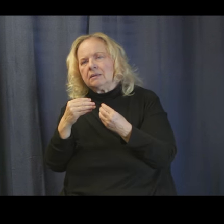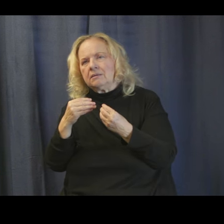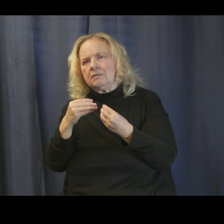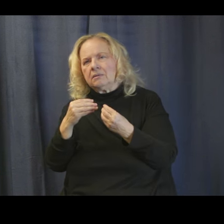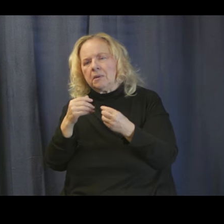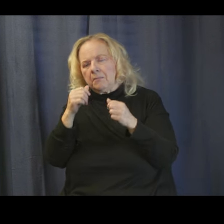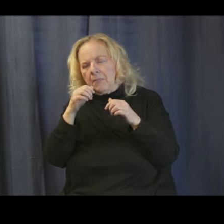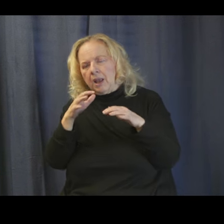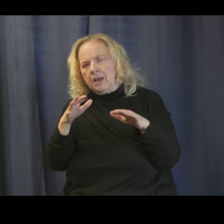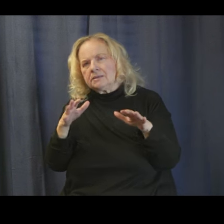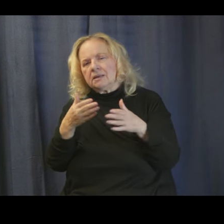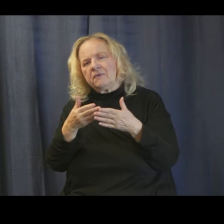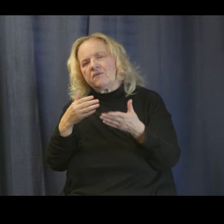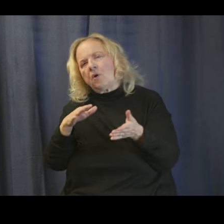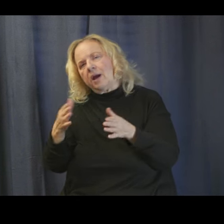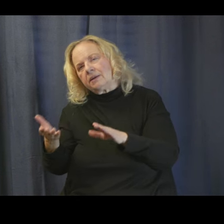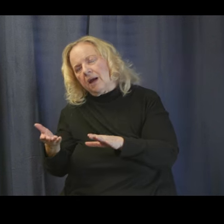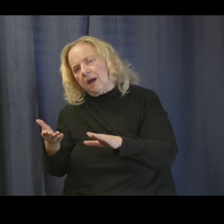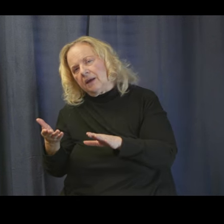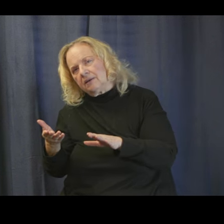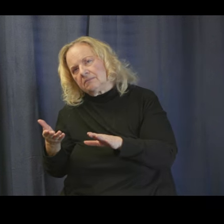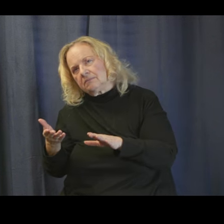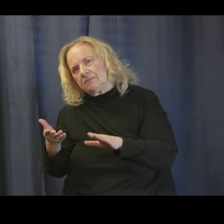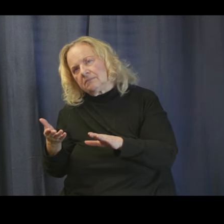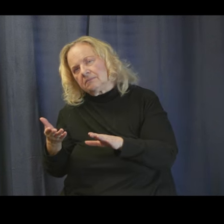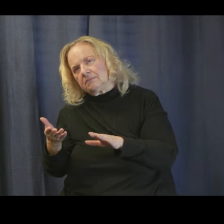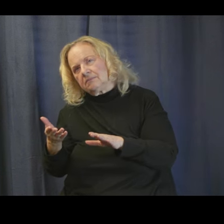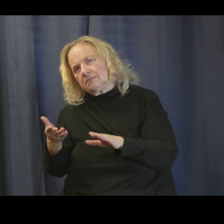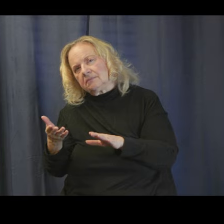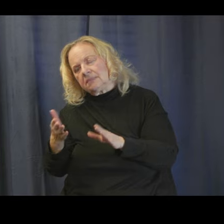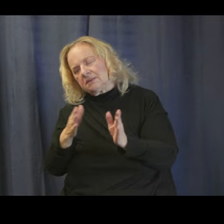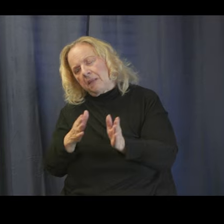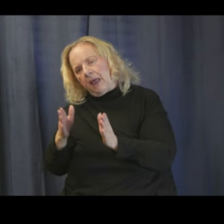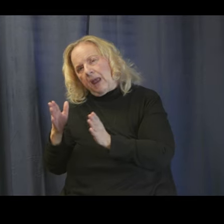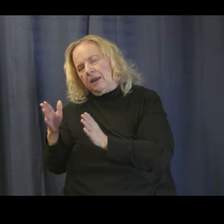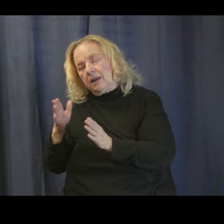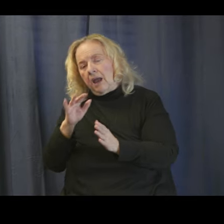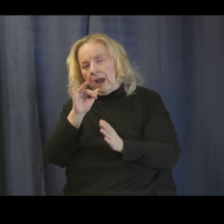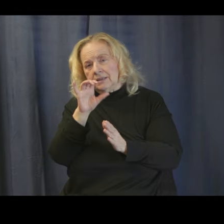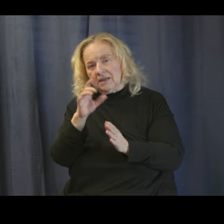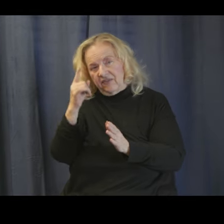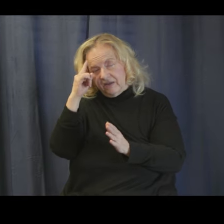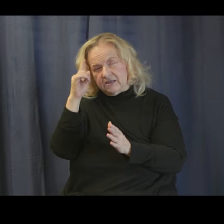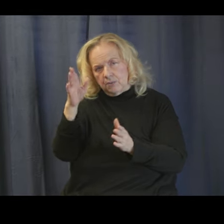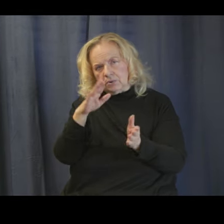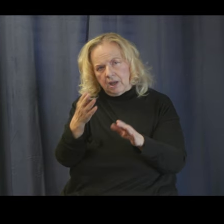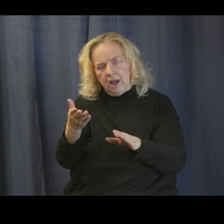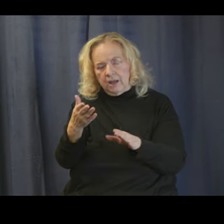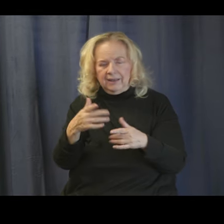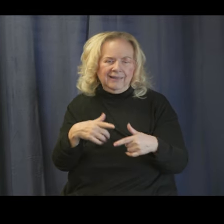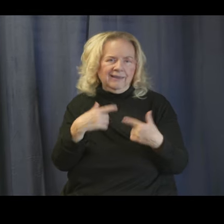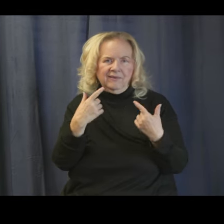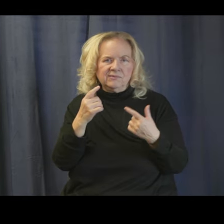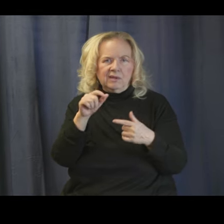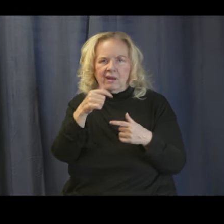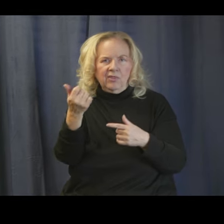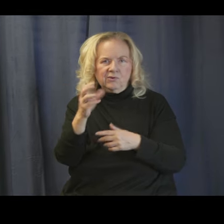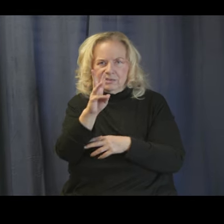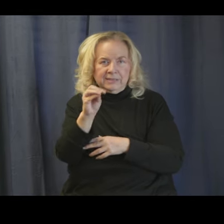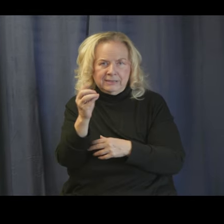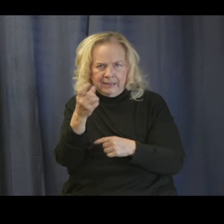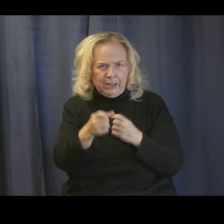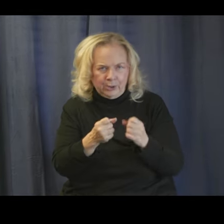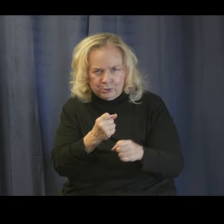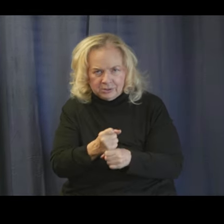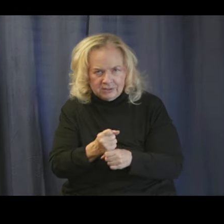may bless you before I die. Okay, so here, Isaac thinks he's going to die. He actually lives another 60